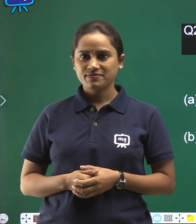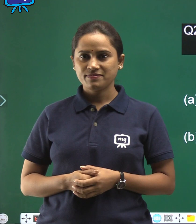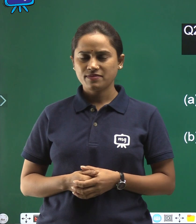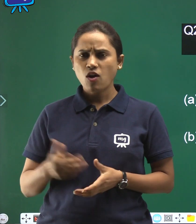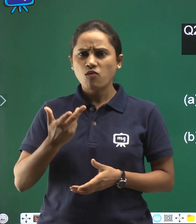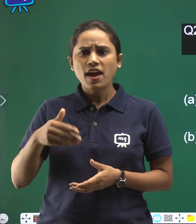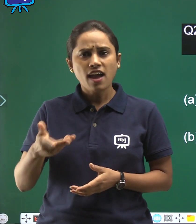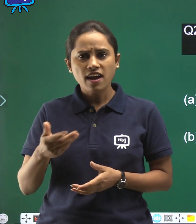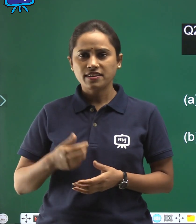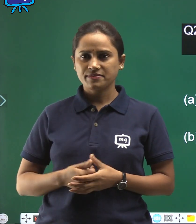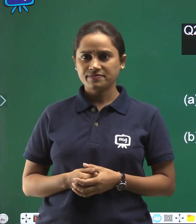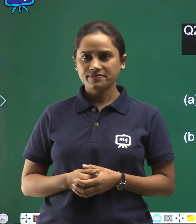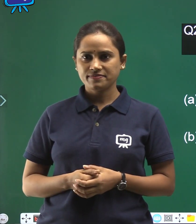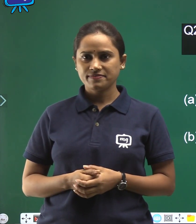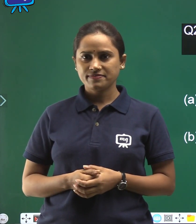Why are